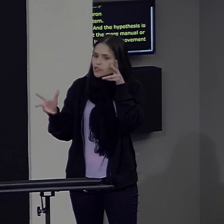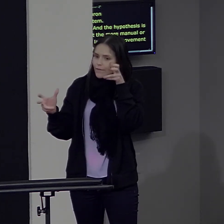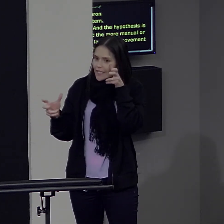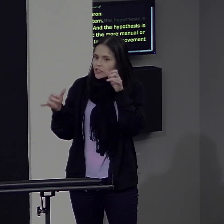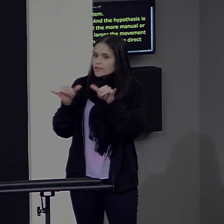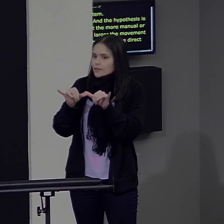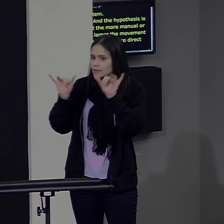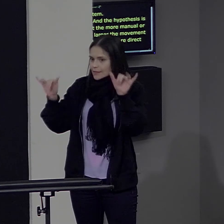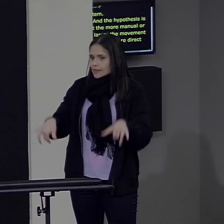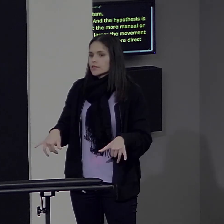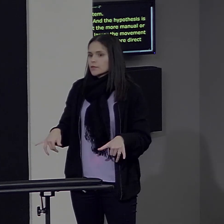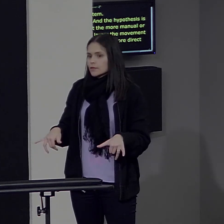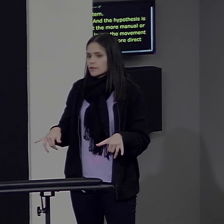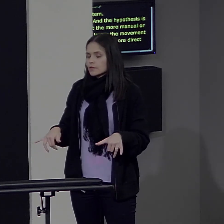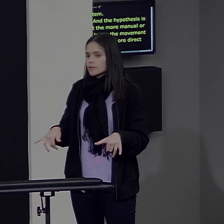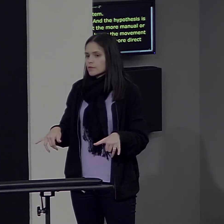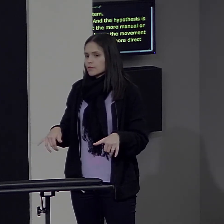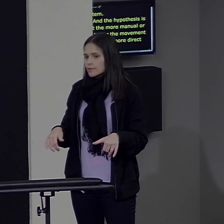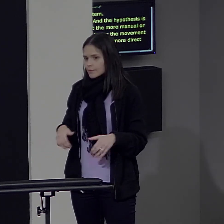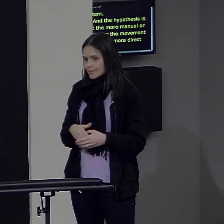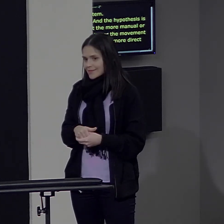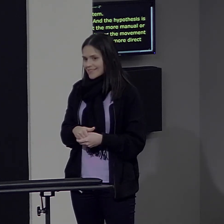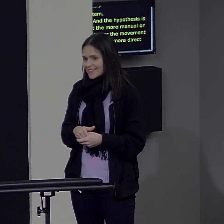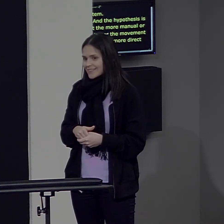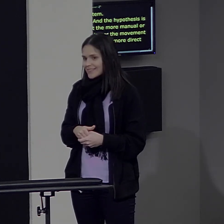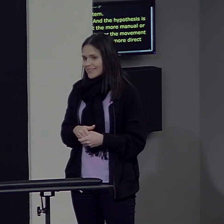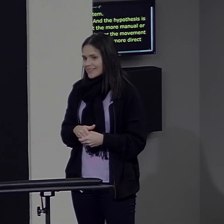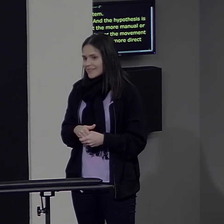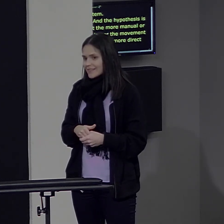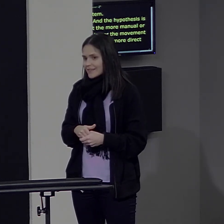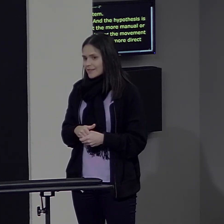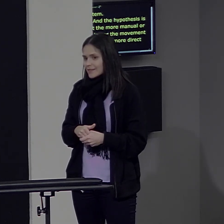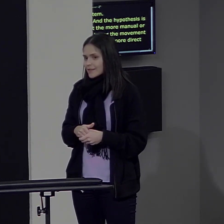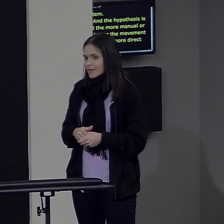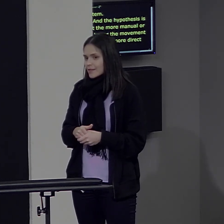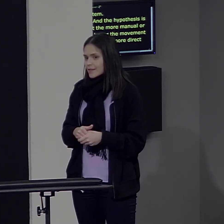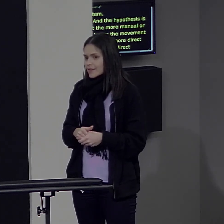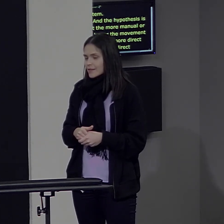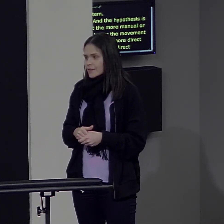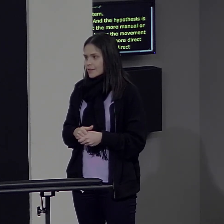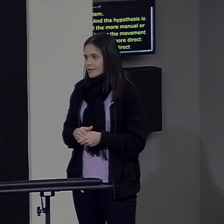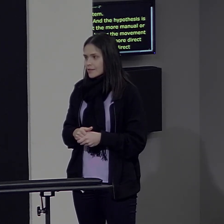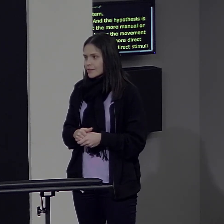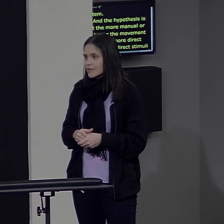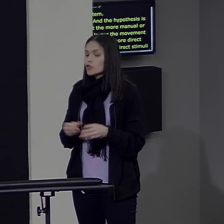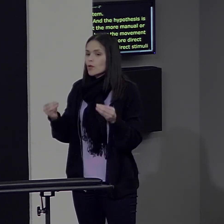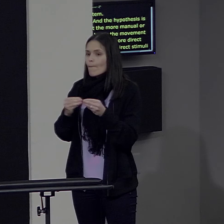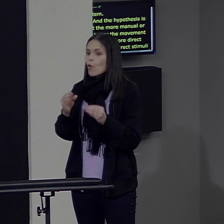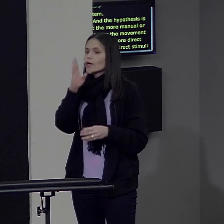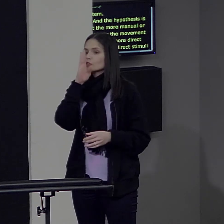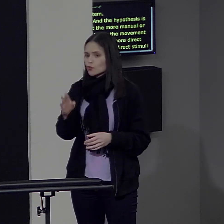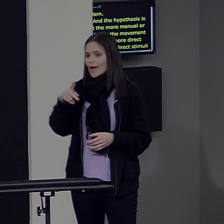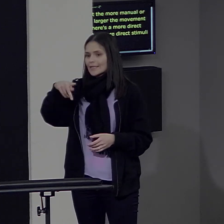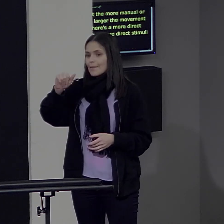So there's a more direct stimuli of the action observation.